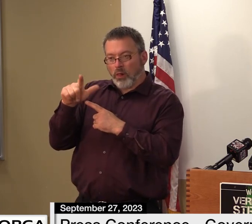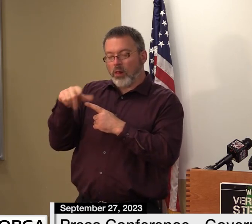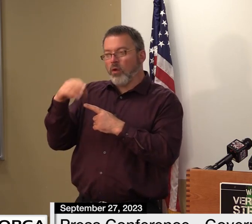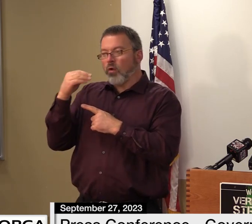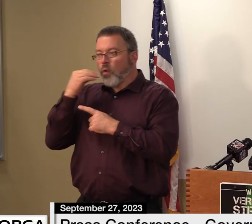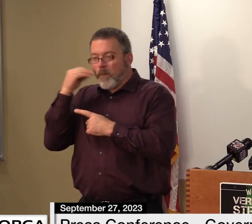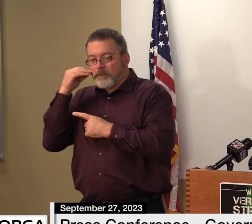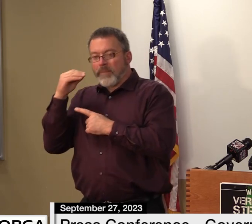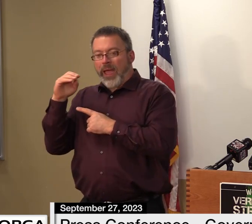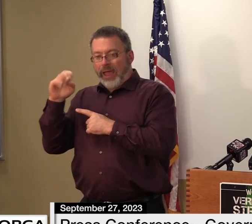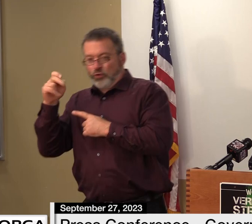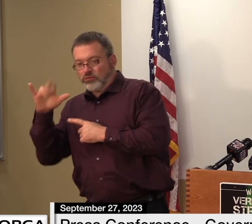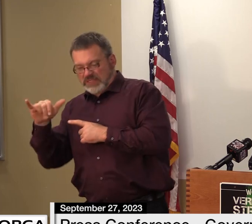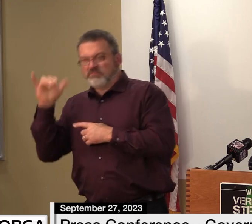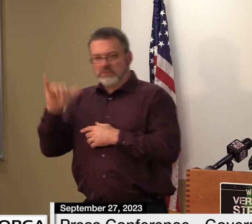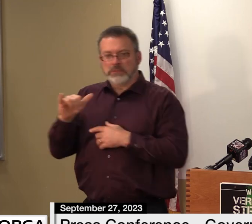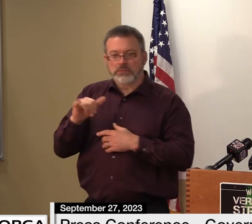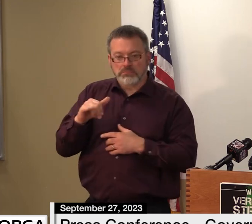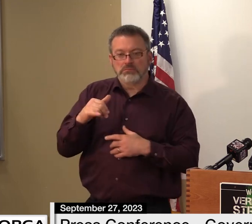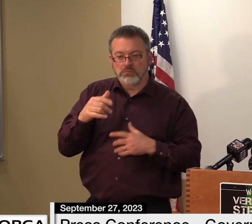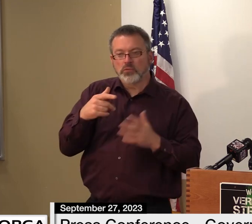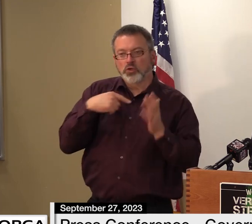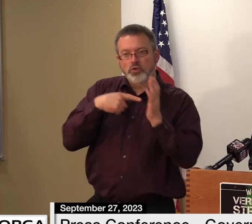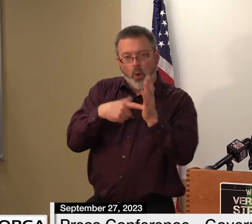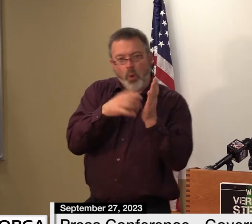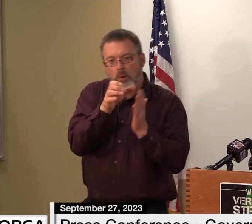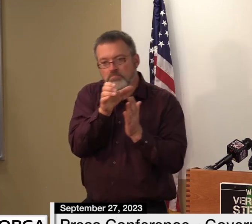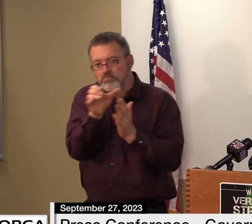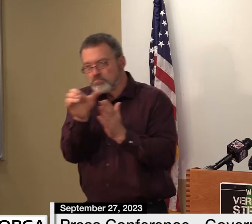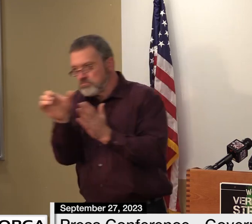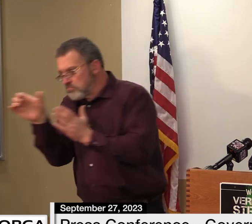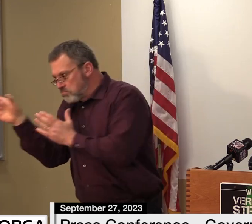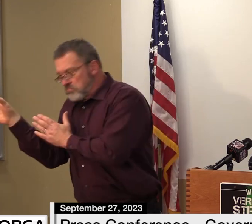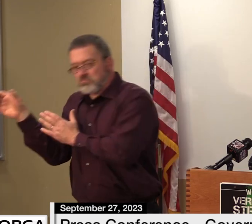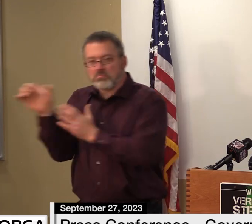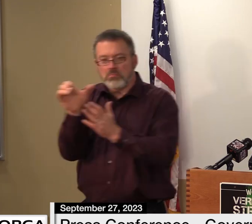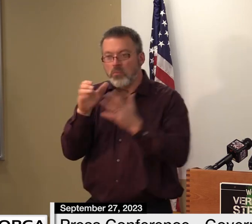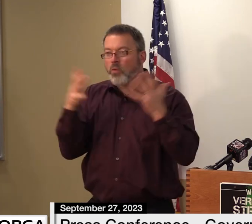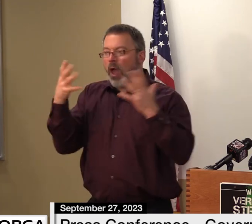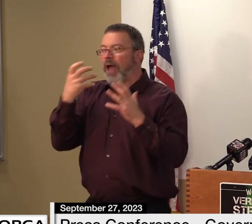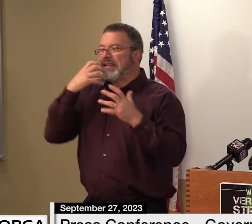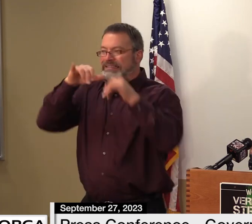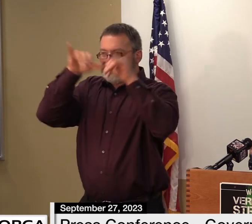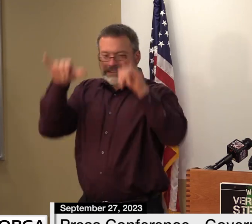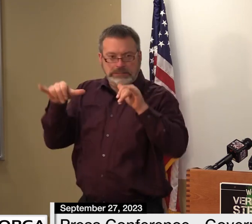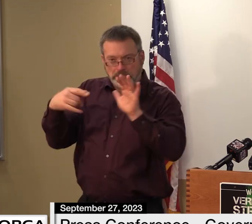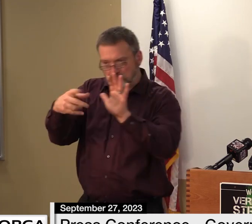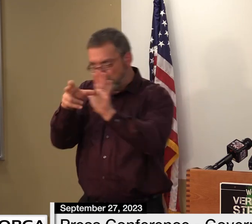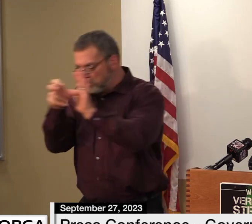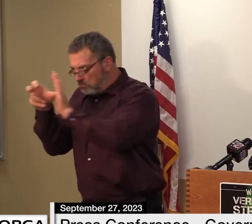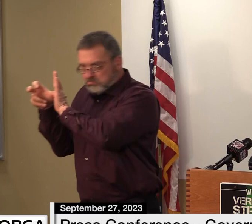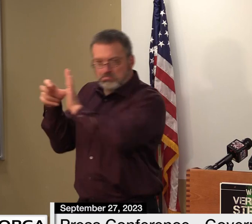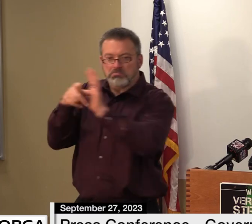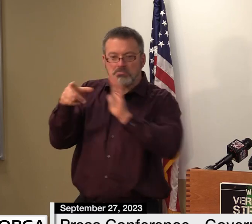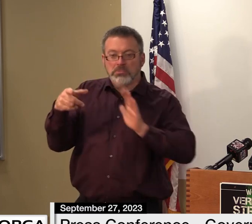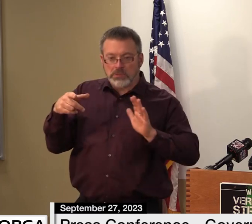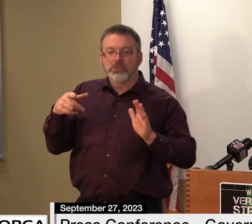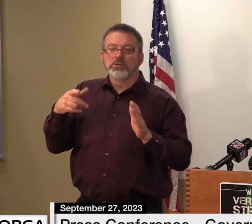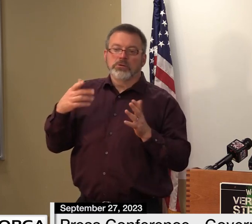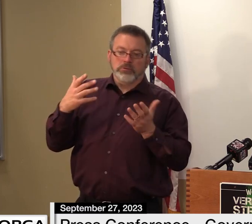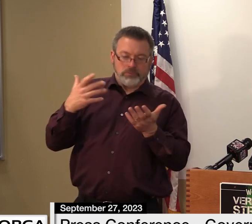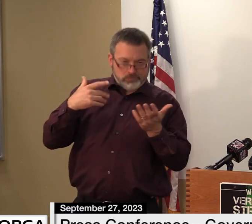walk around with your smartphone and show us what your heating system, what your weatherization, what other aspects of your sort of energy use look like, to be